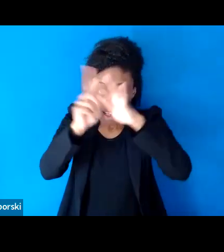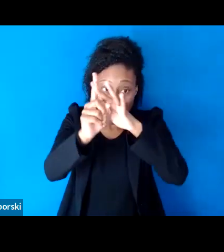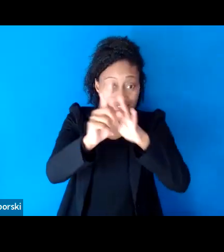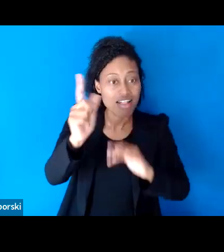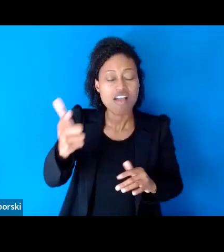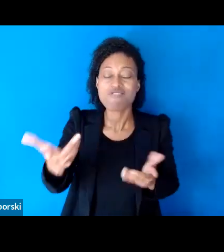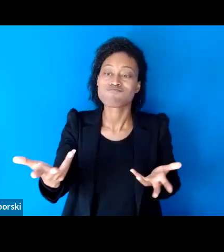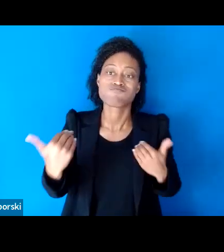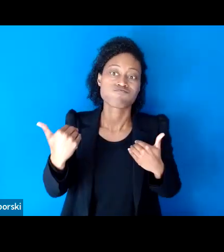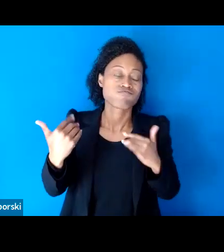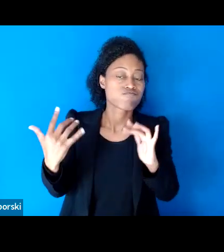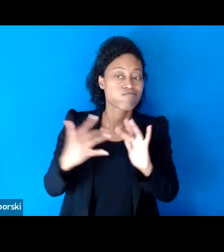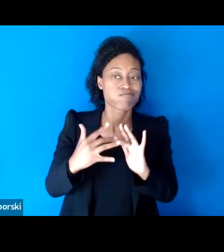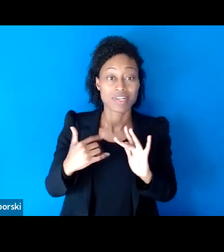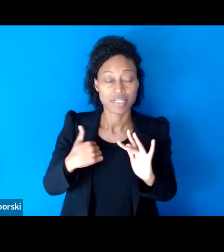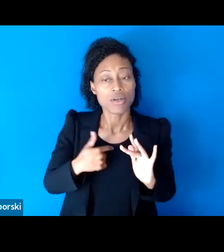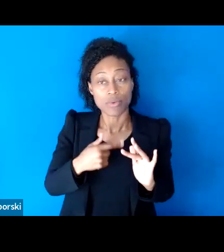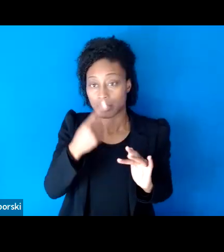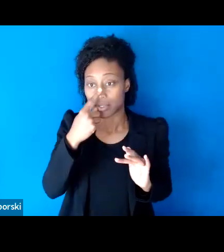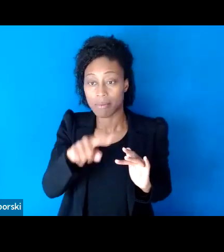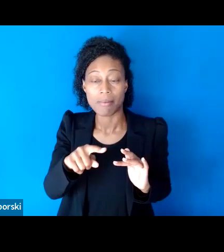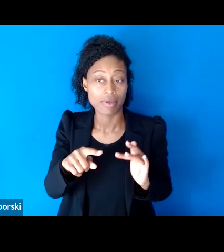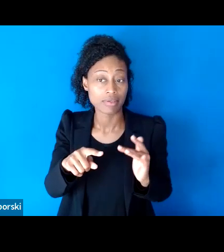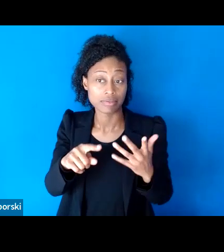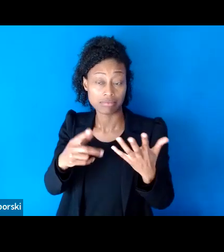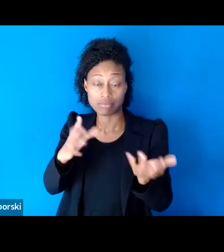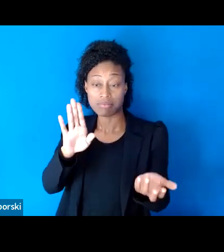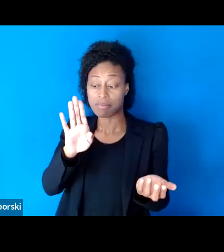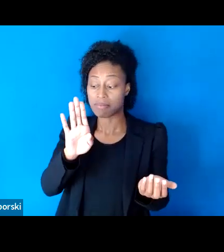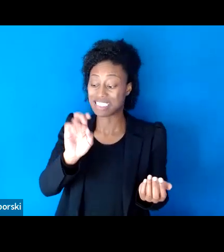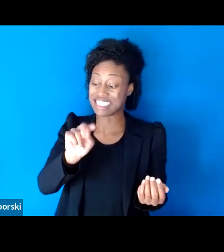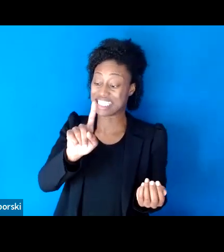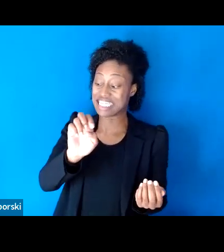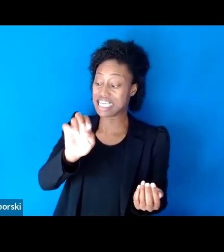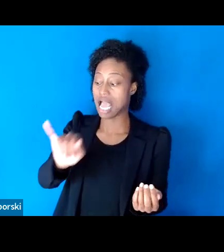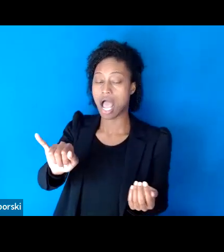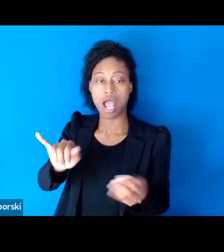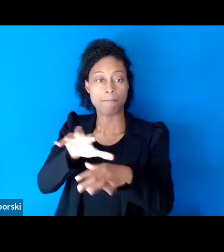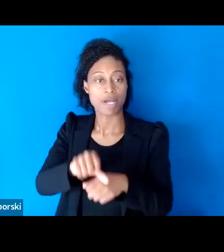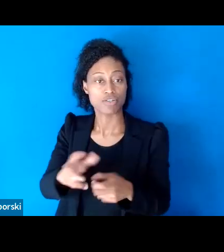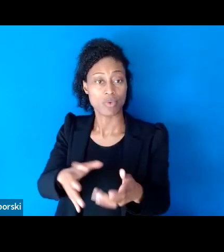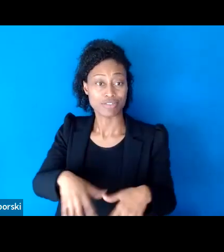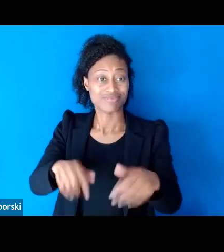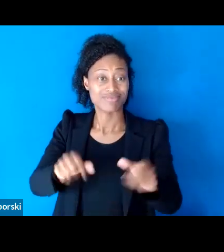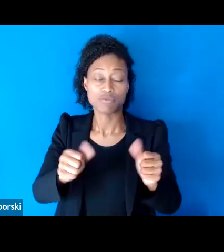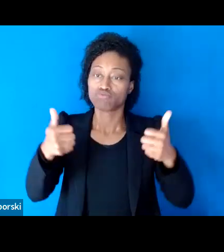want to exercise and implement DEI practices. Take care, everyone.